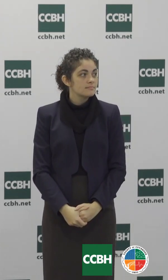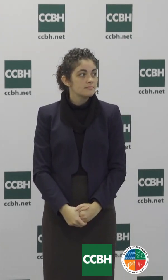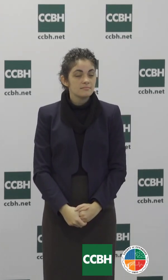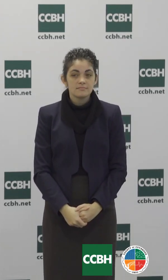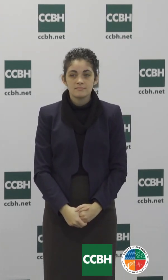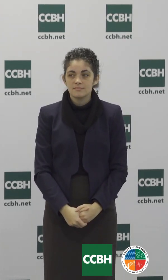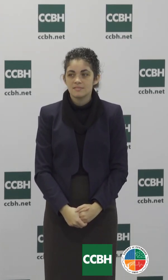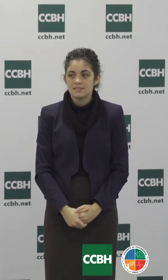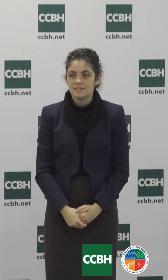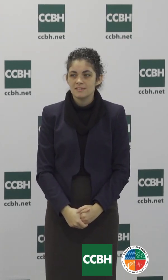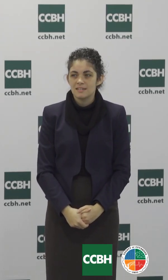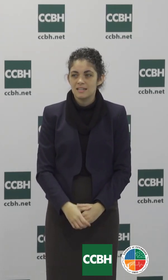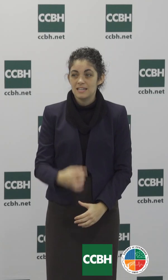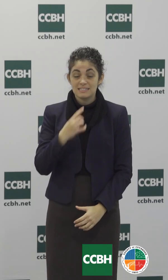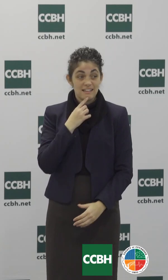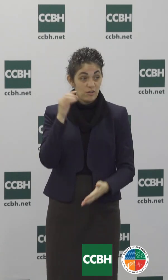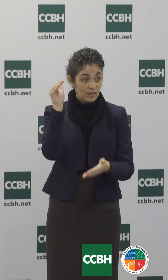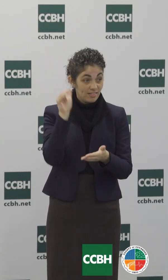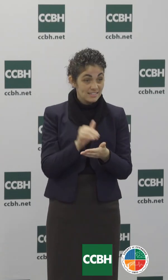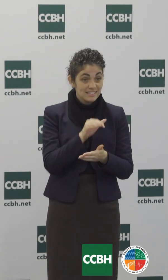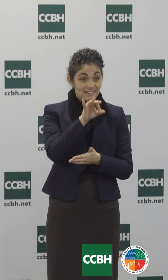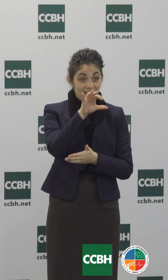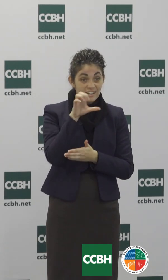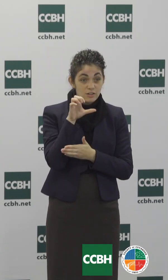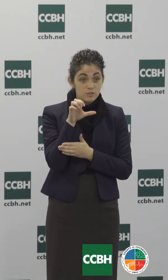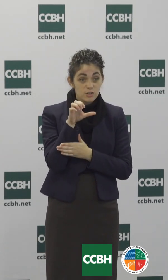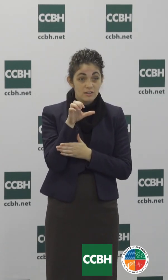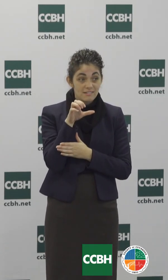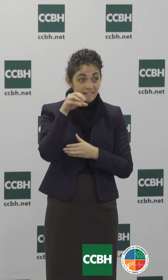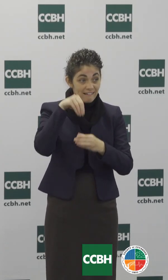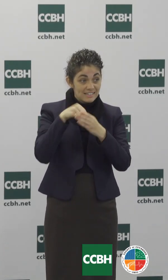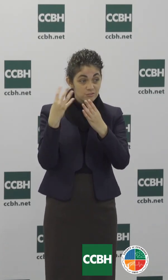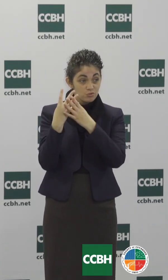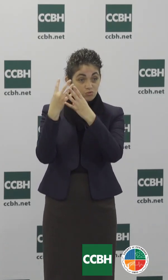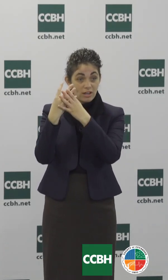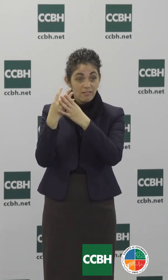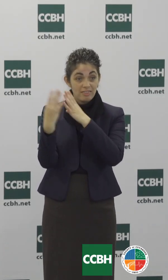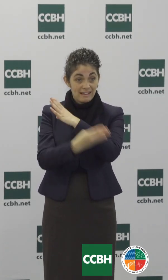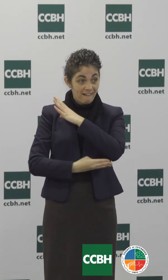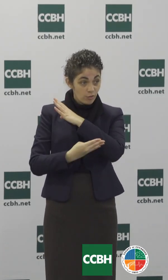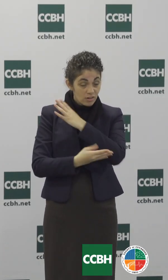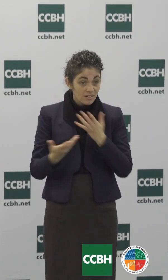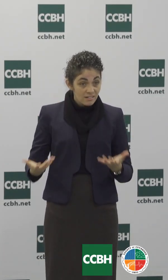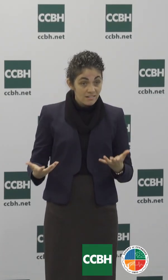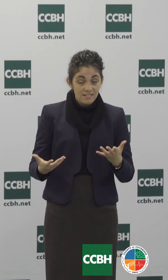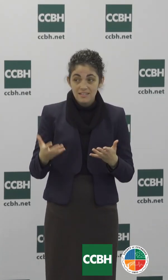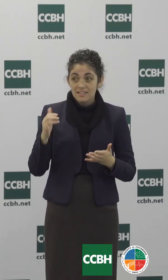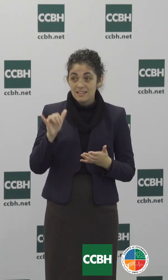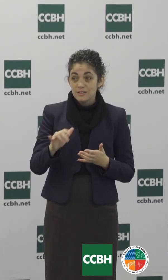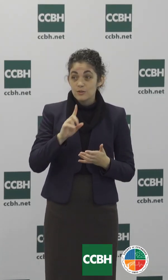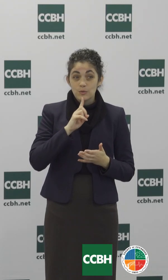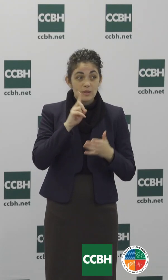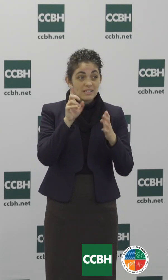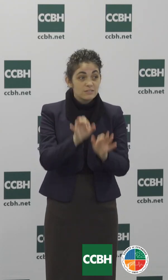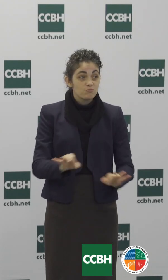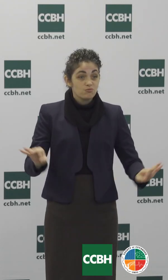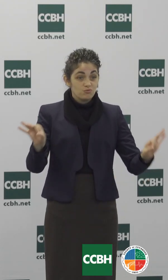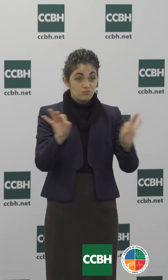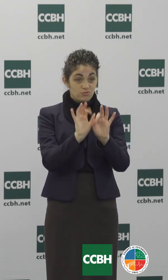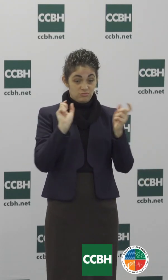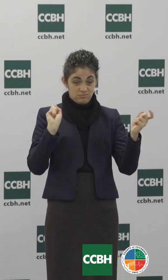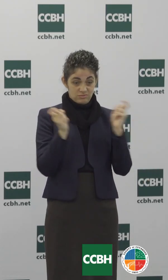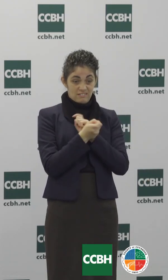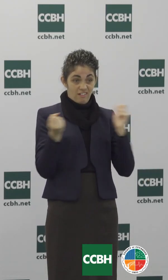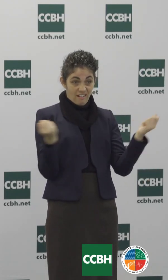All right, but I can say we're down under 900 inmates now in the jail, and that has made a huge difference.